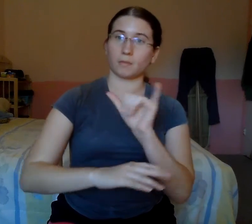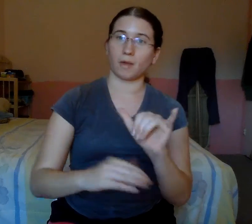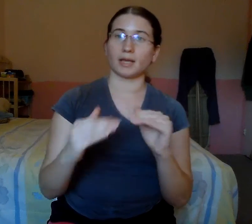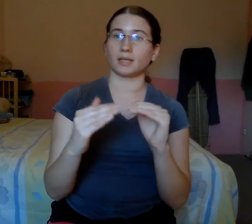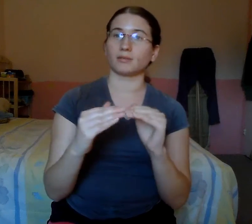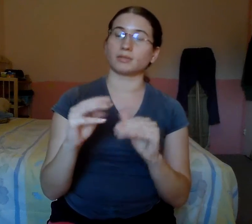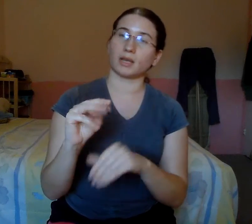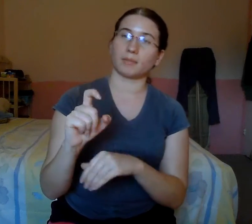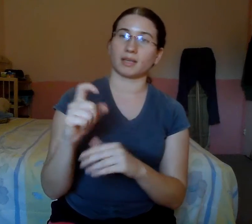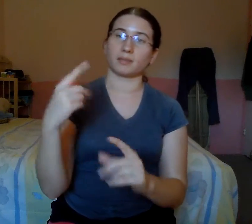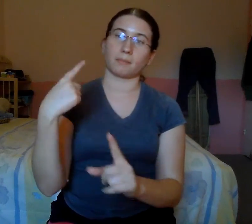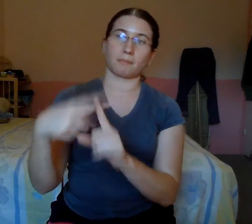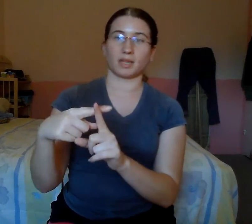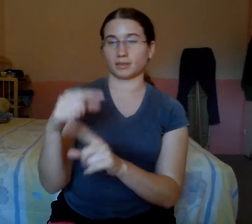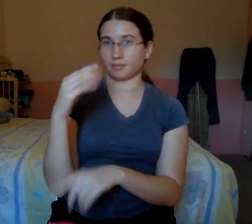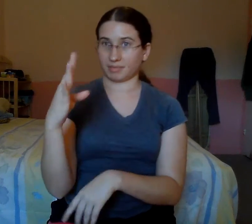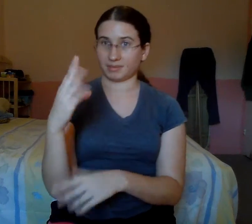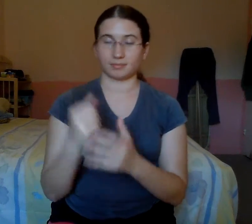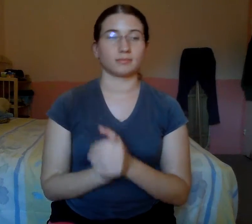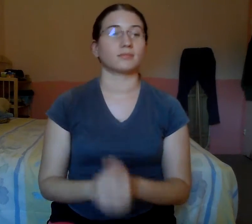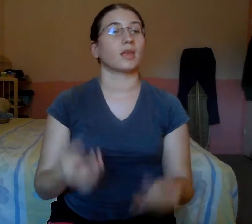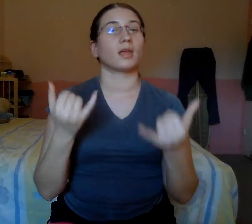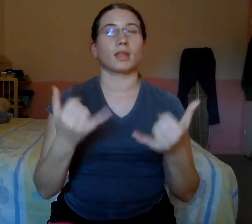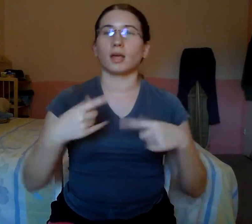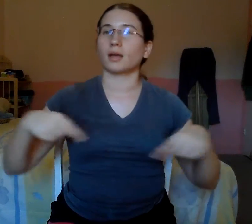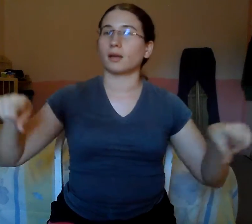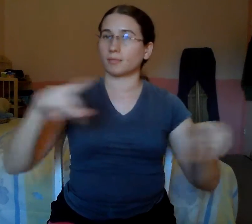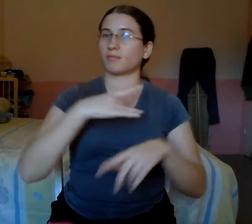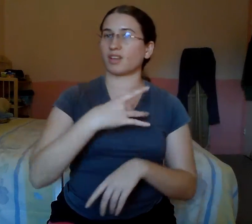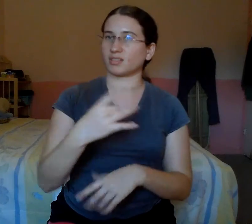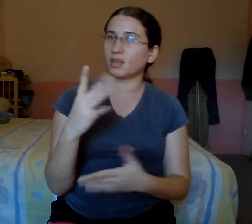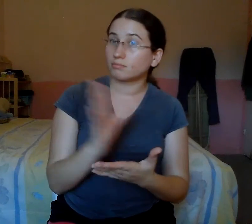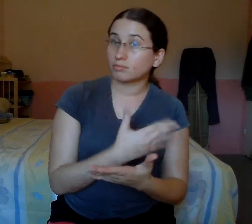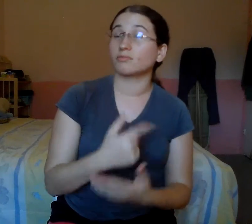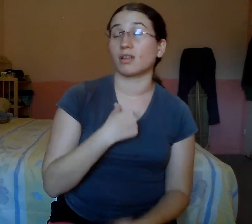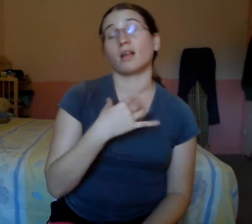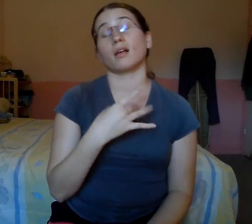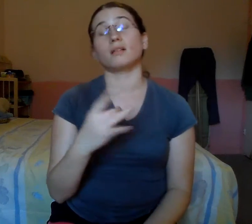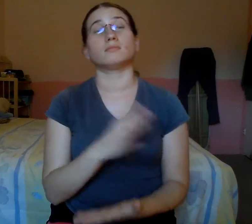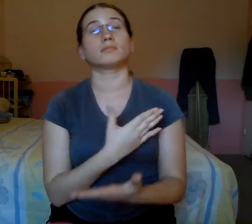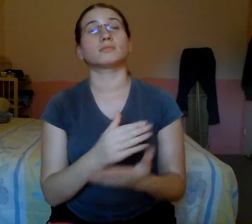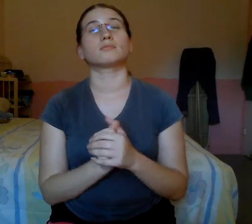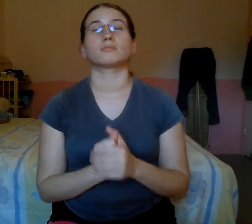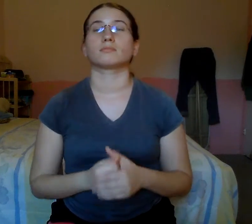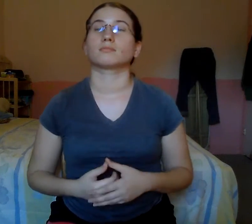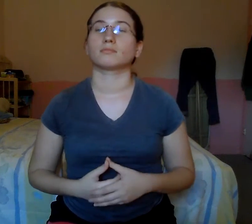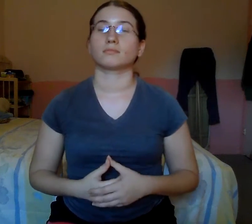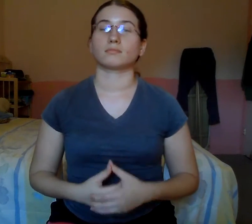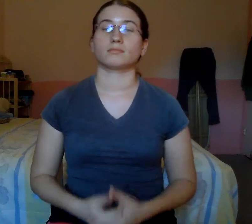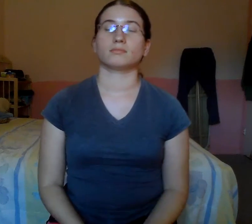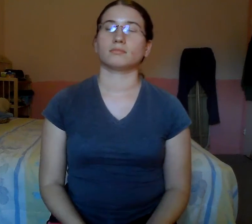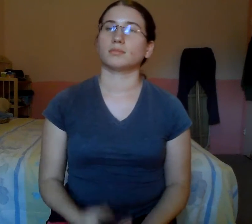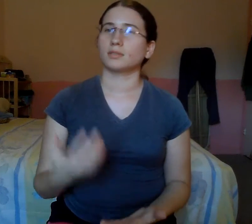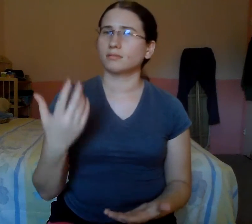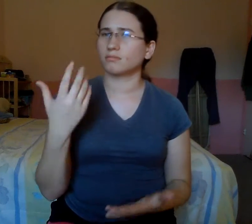How many like music? How many like music? I like music. What are some ways or places that we use music or sing music or